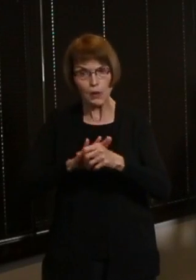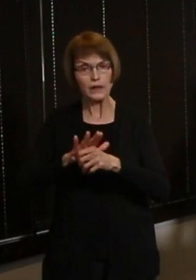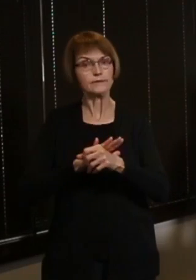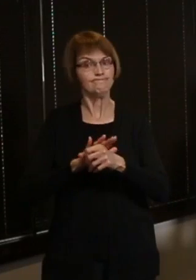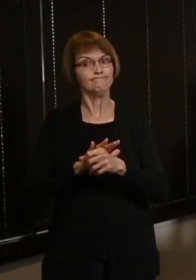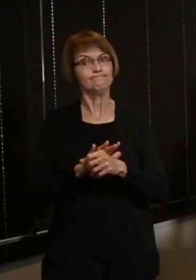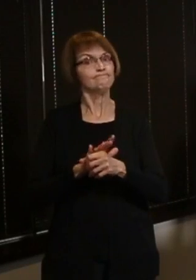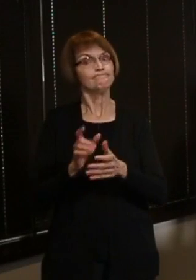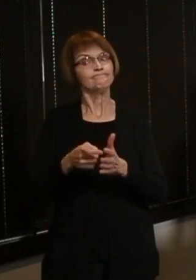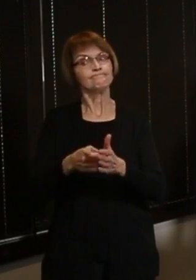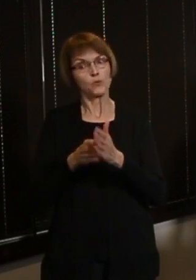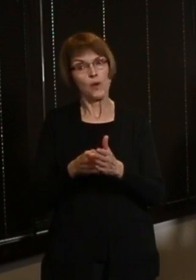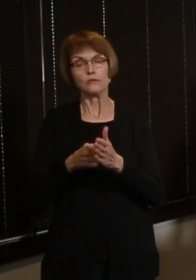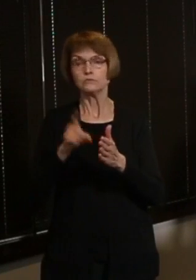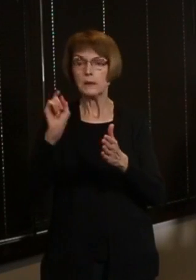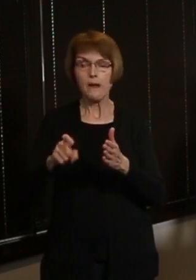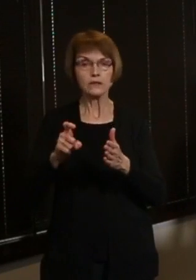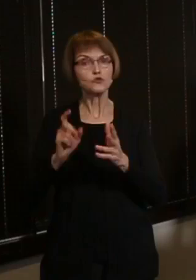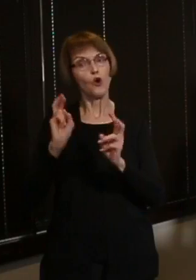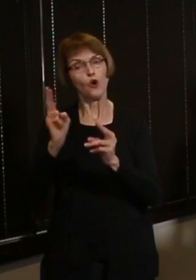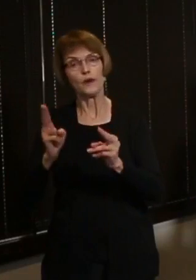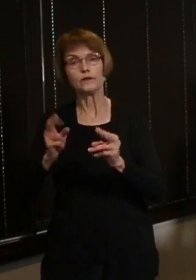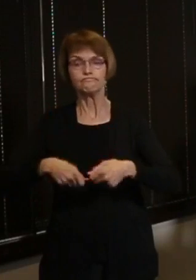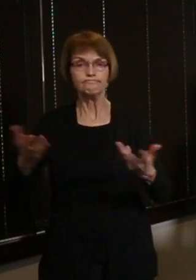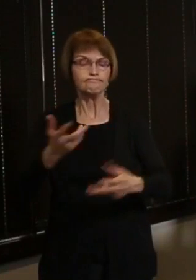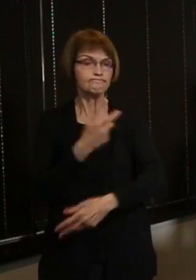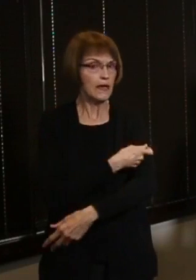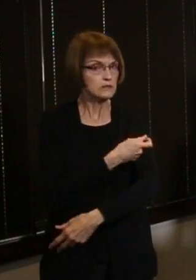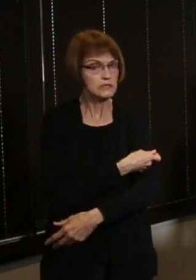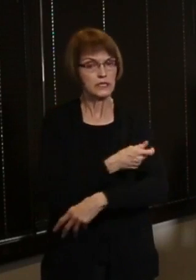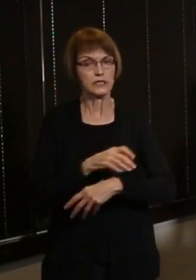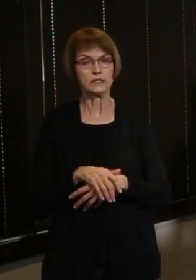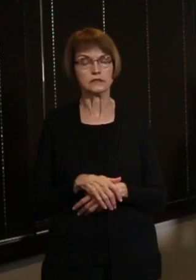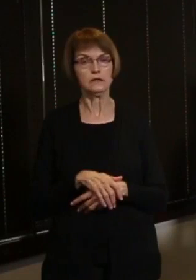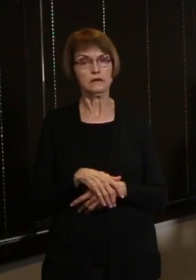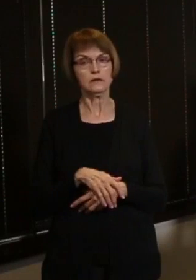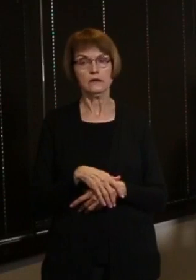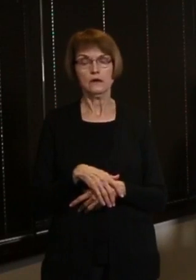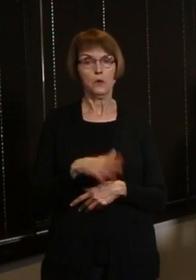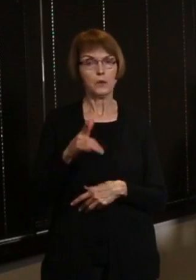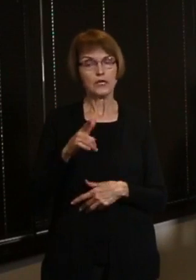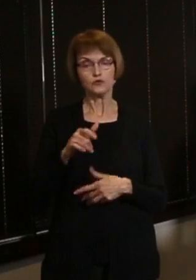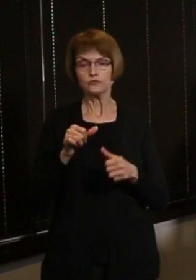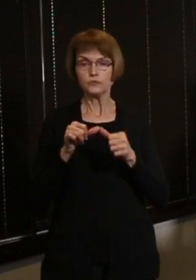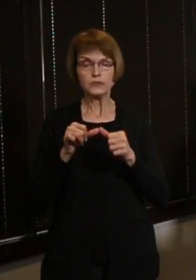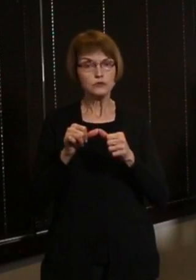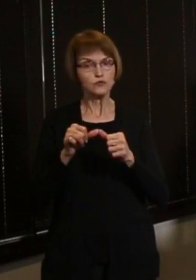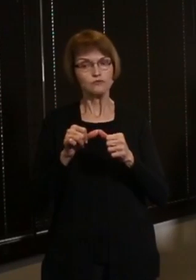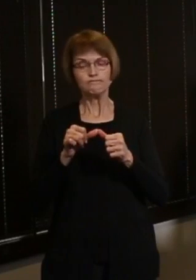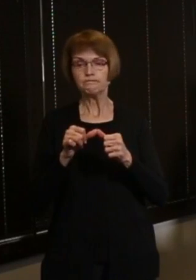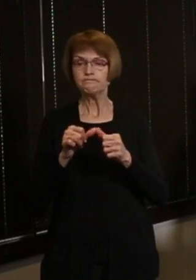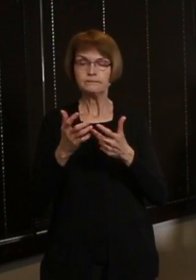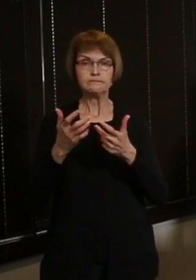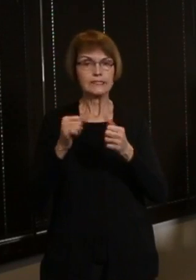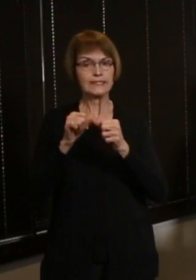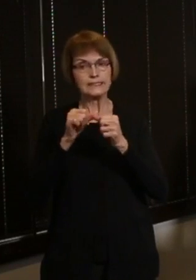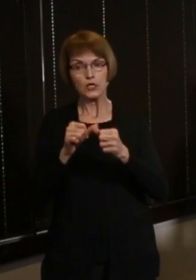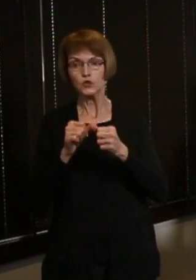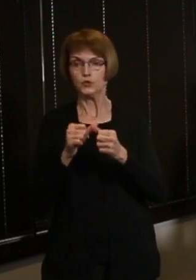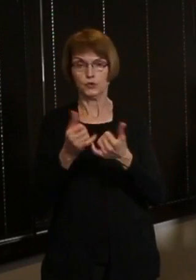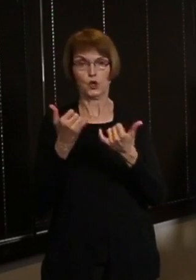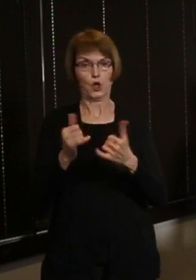we can and do everything that we can to continue to cease or to decrease the spread of the current